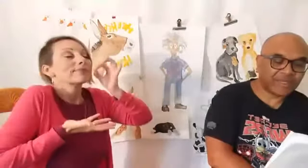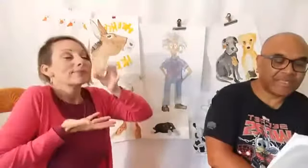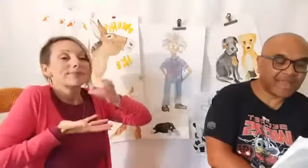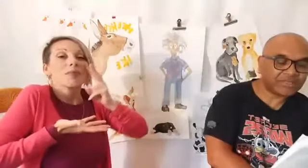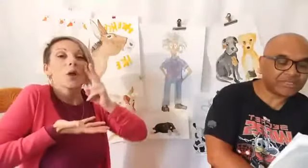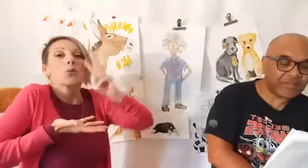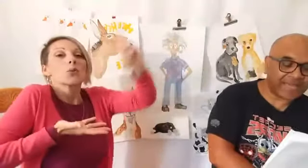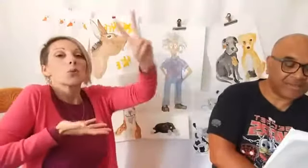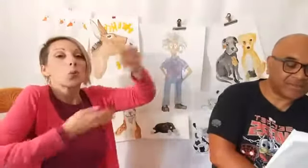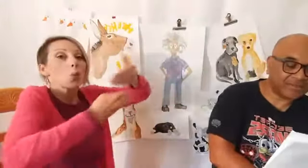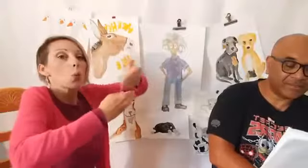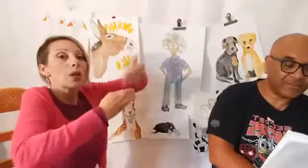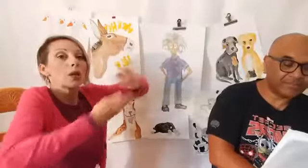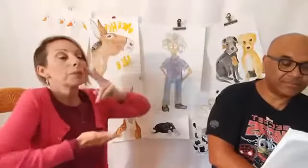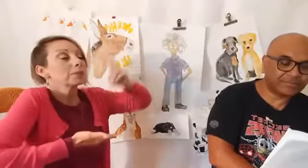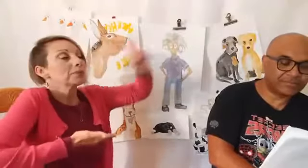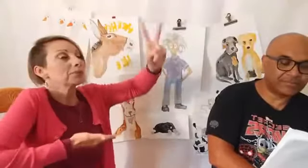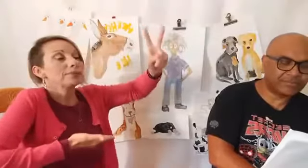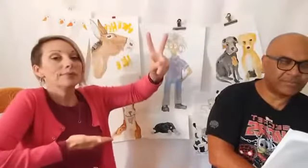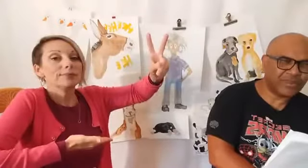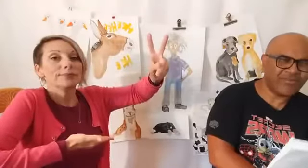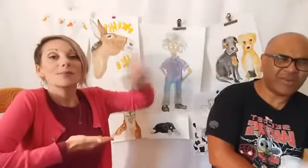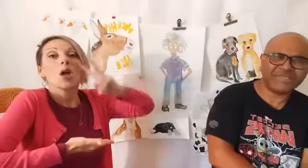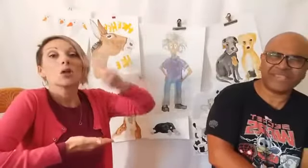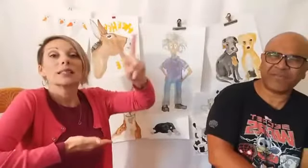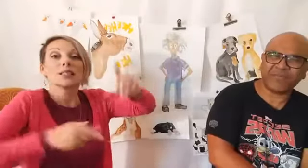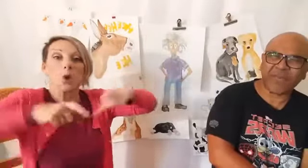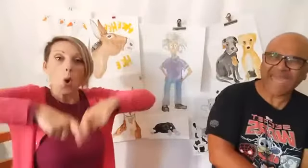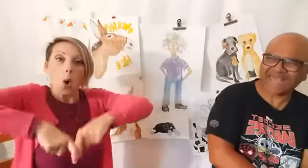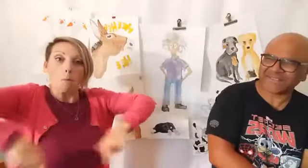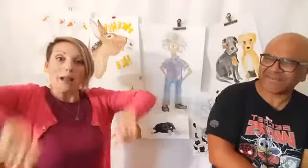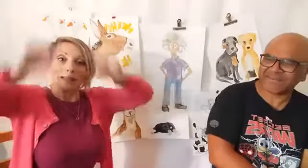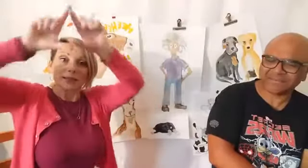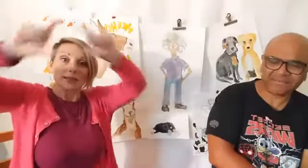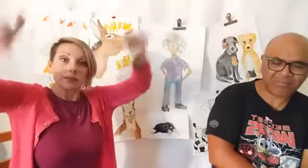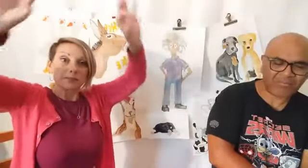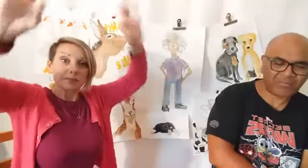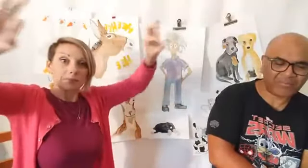He counted the pants. There were only 7 pairs.